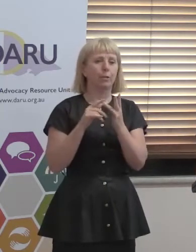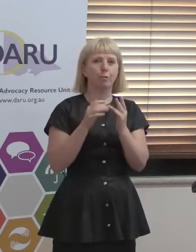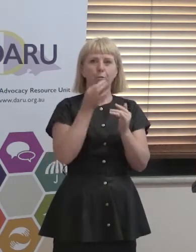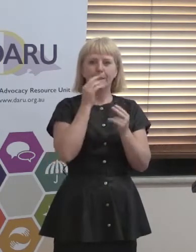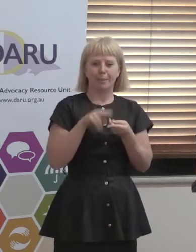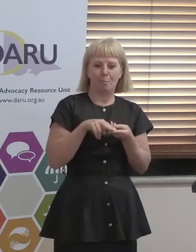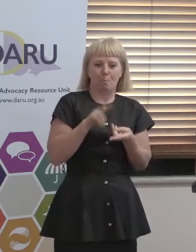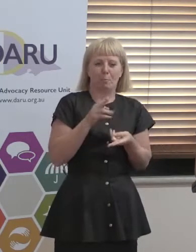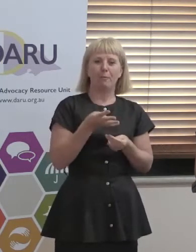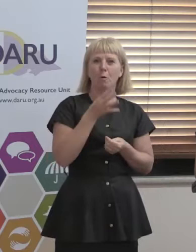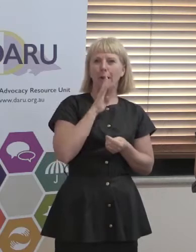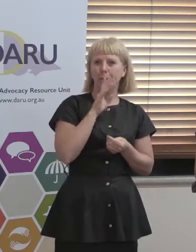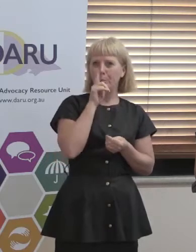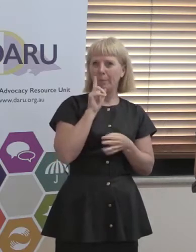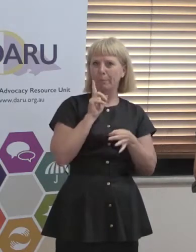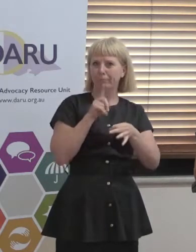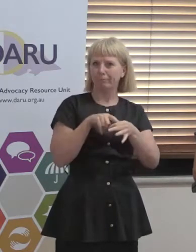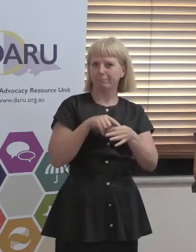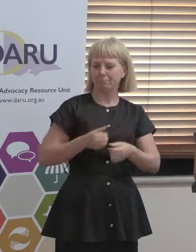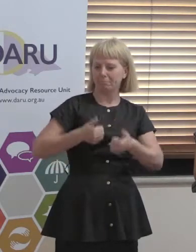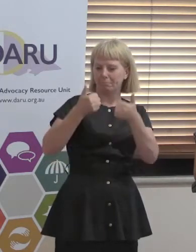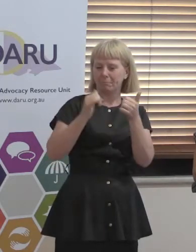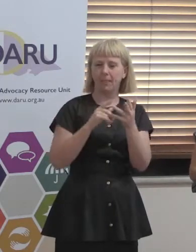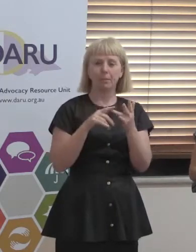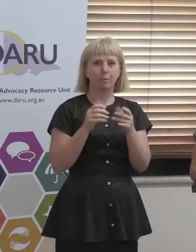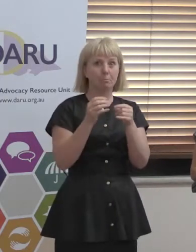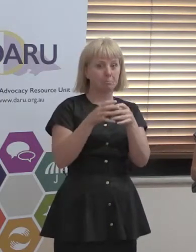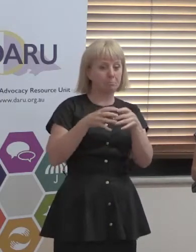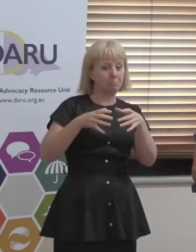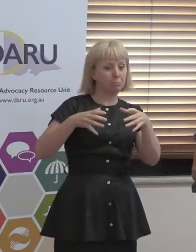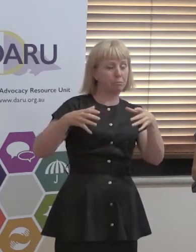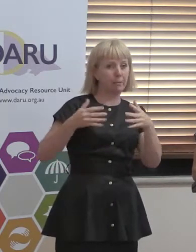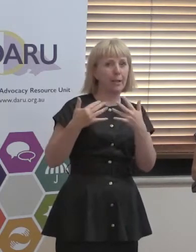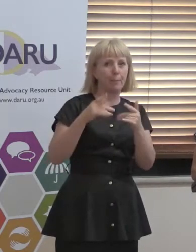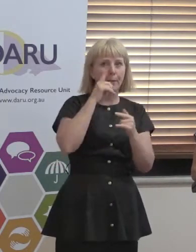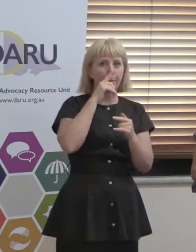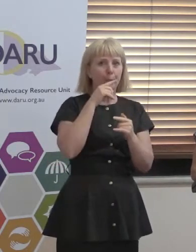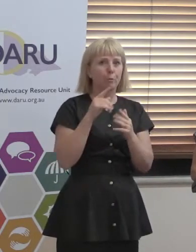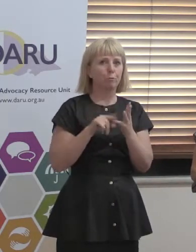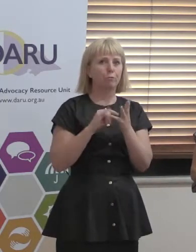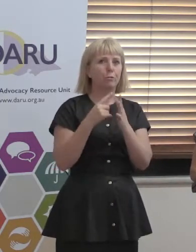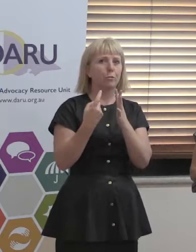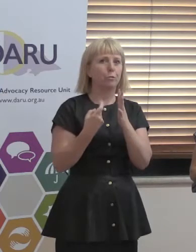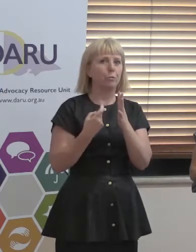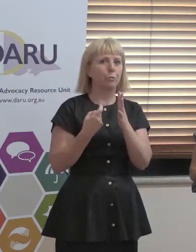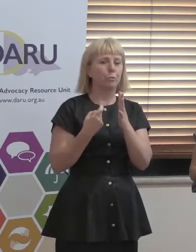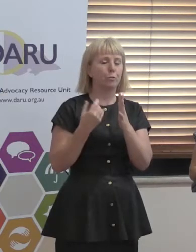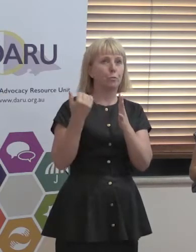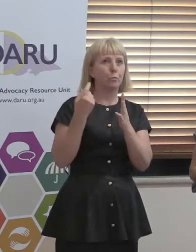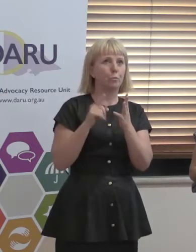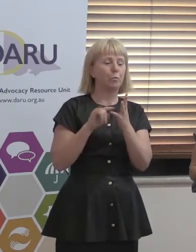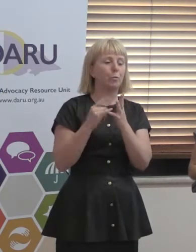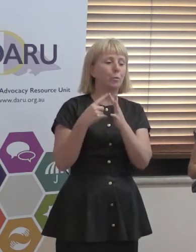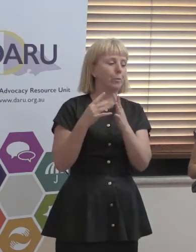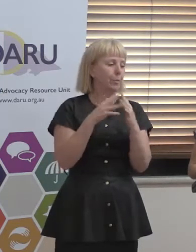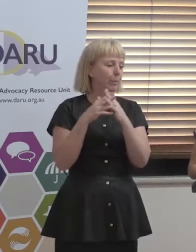great. And yeah, it's just growing number of users each